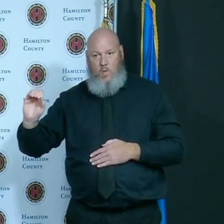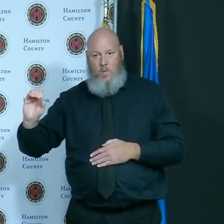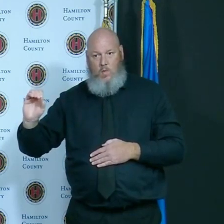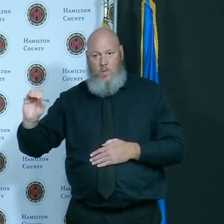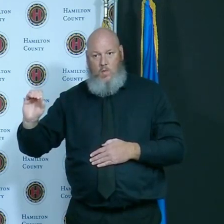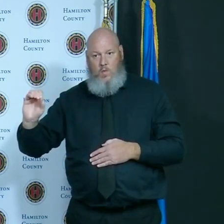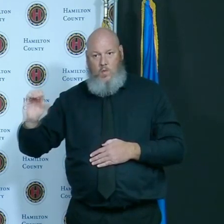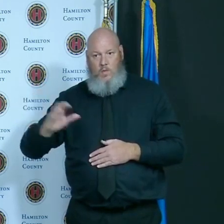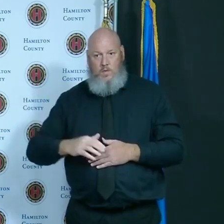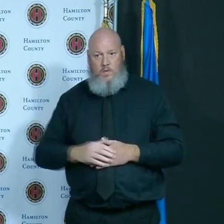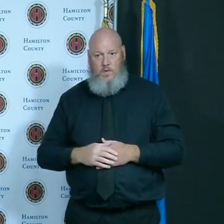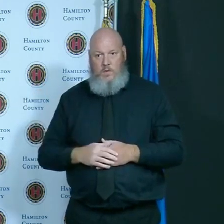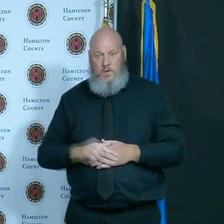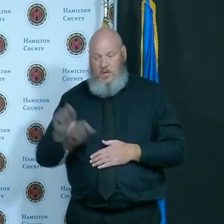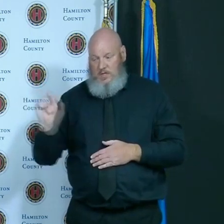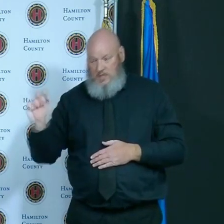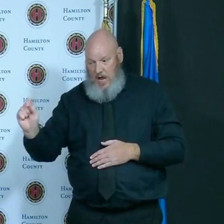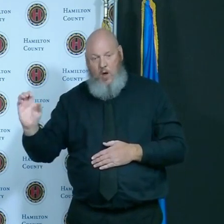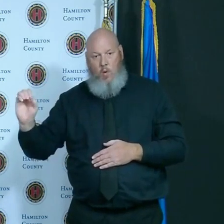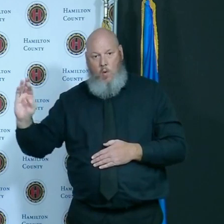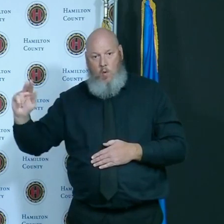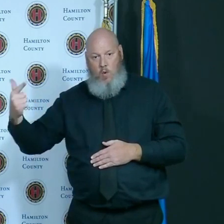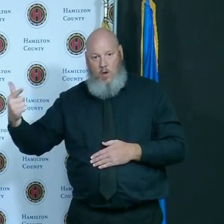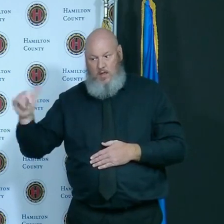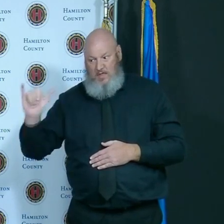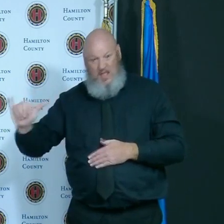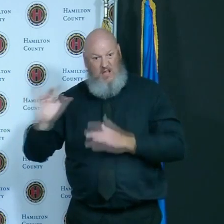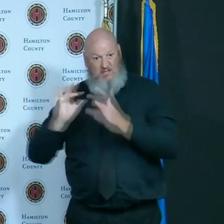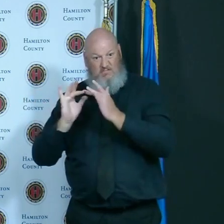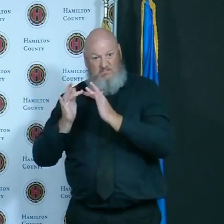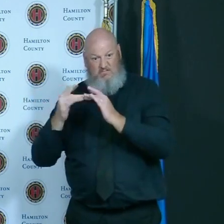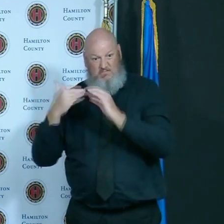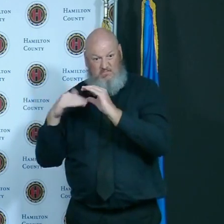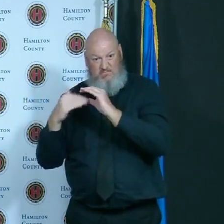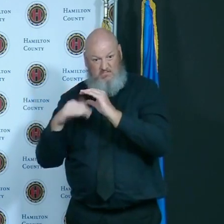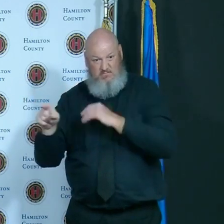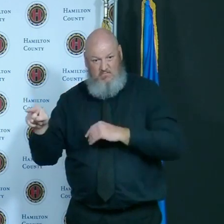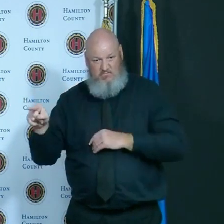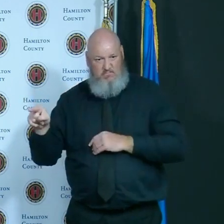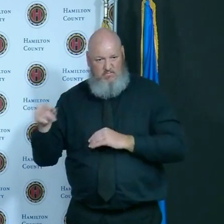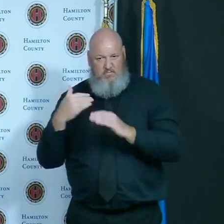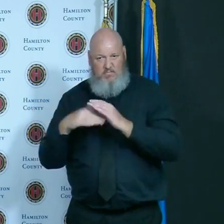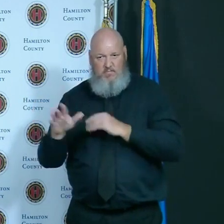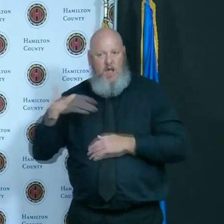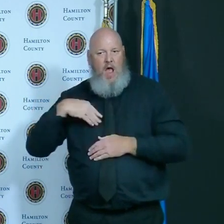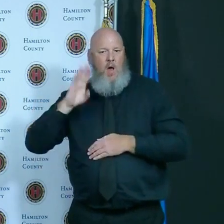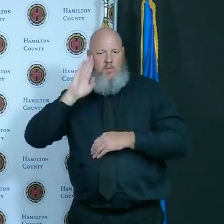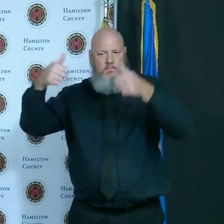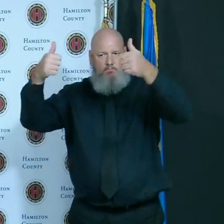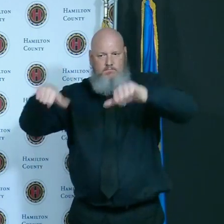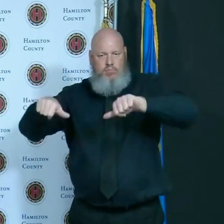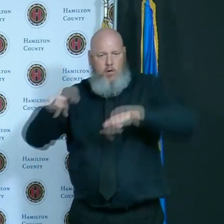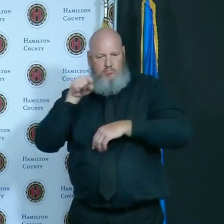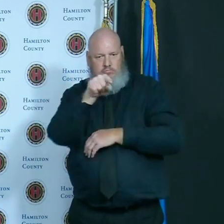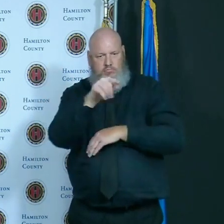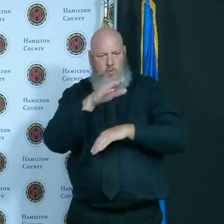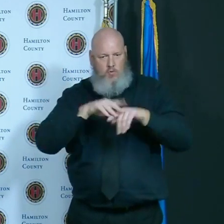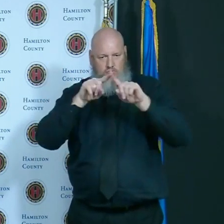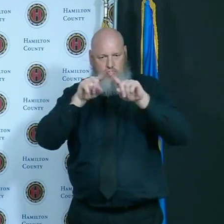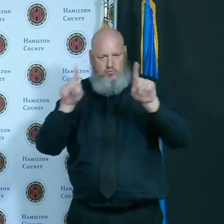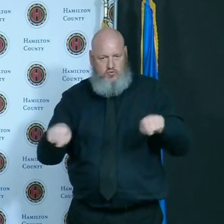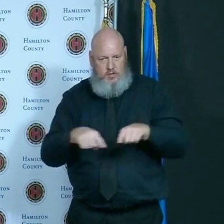length. And, in Hamilton County, requires a completed waiver. And if you are